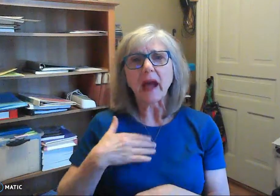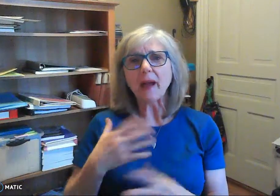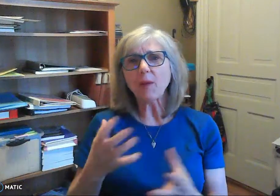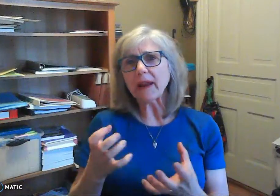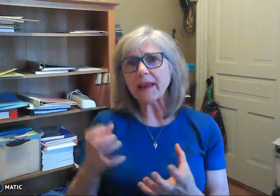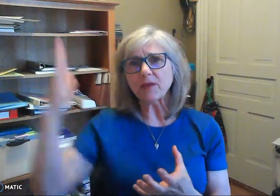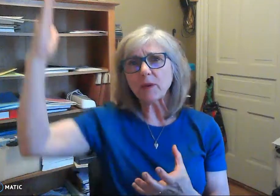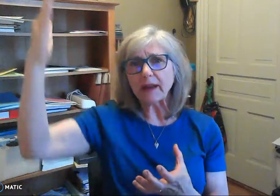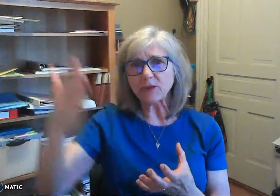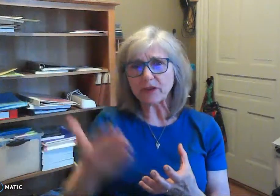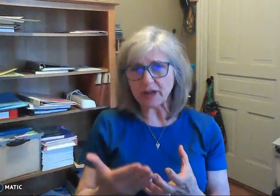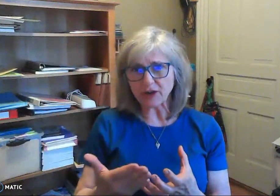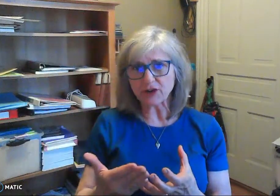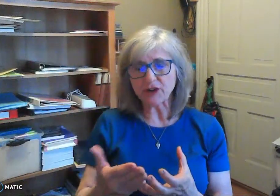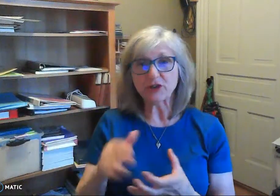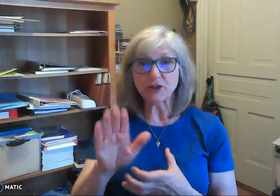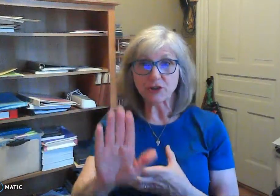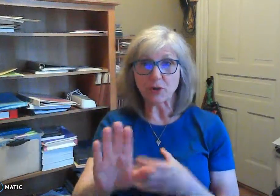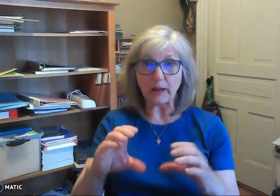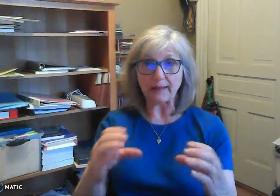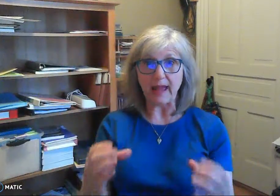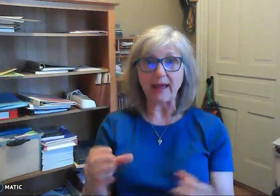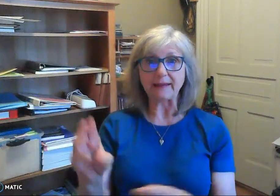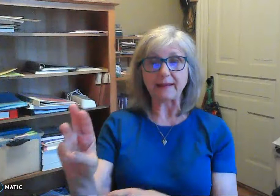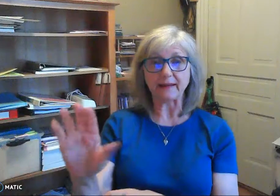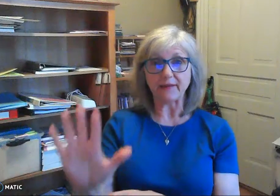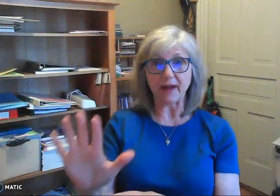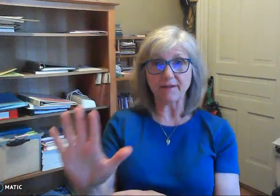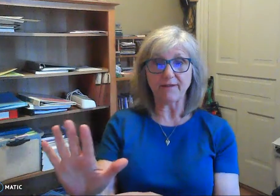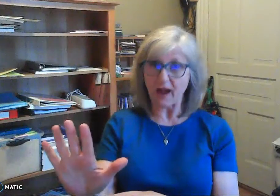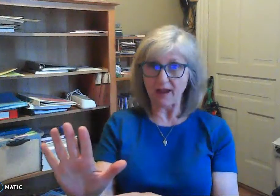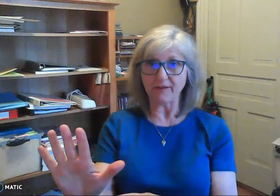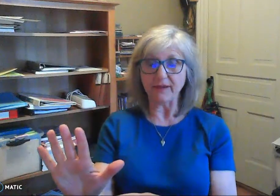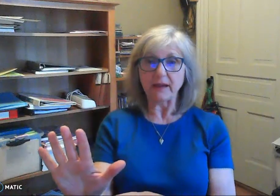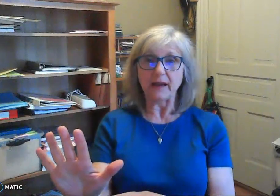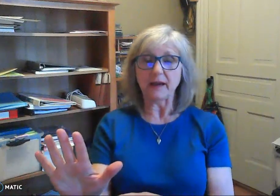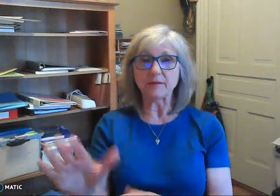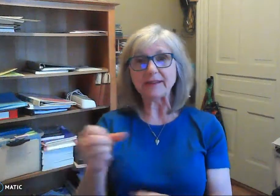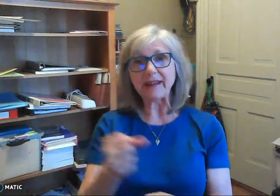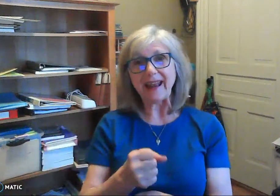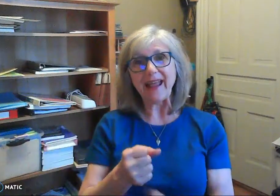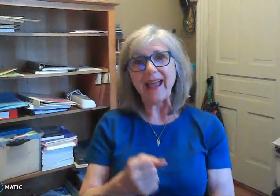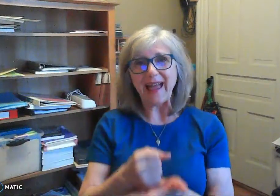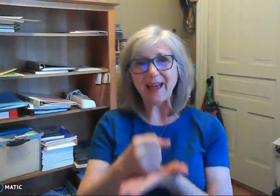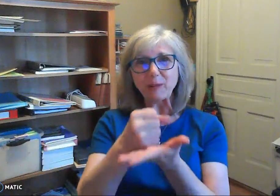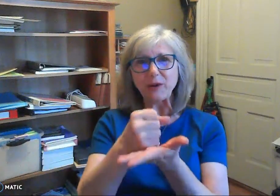I want to give you an introduction to your class 655, just to kind of help